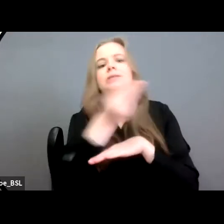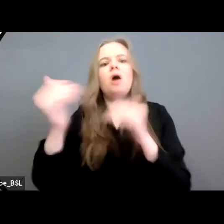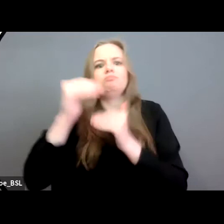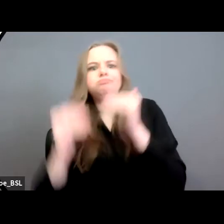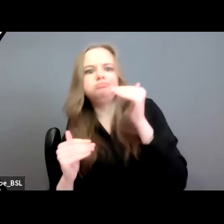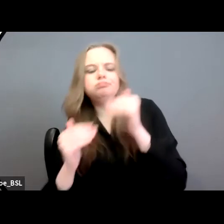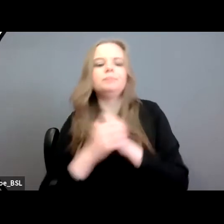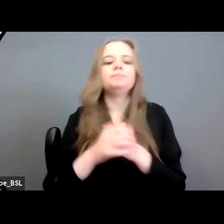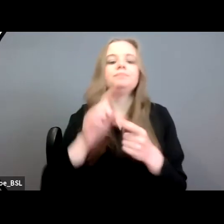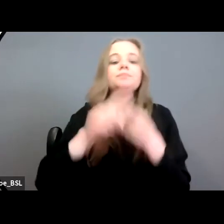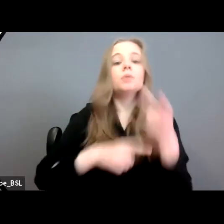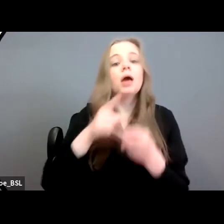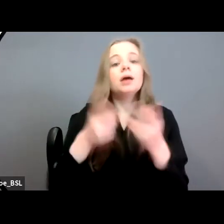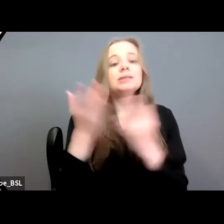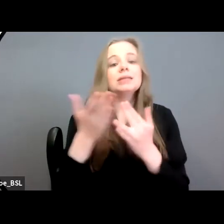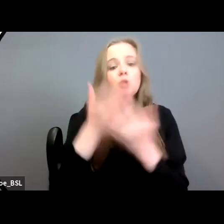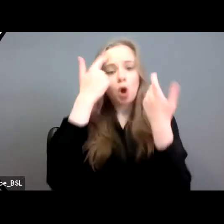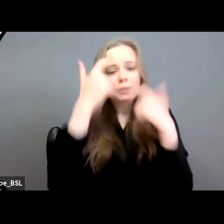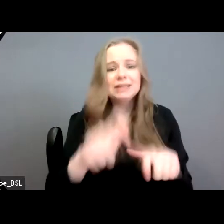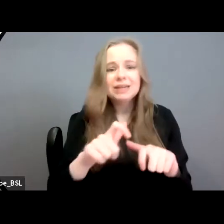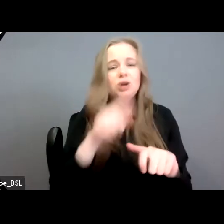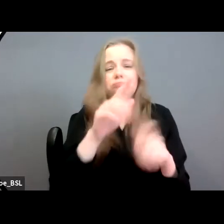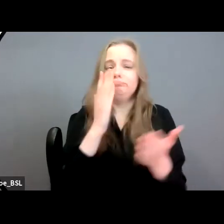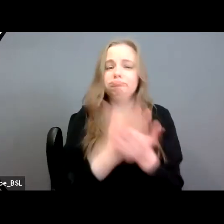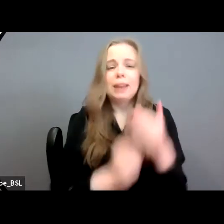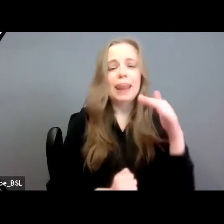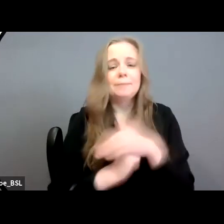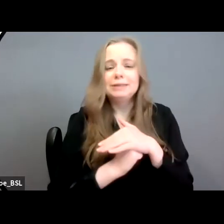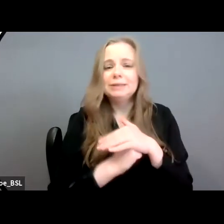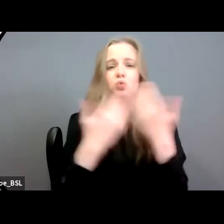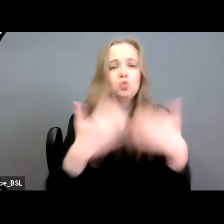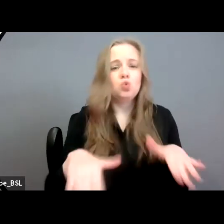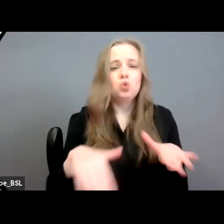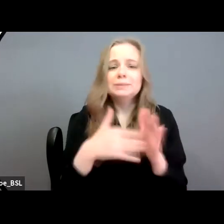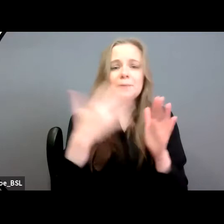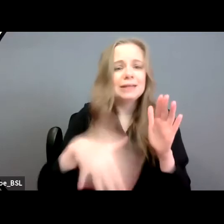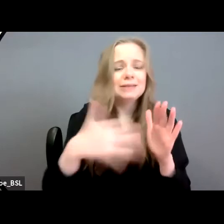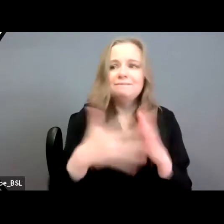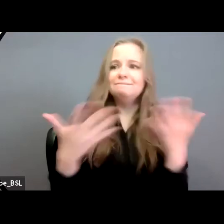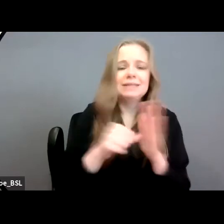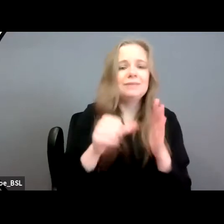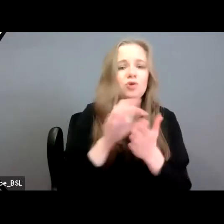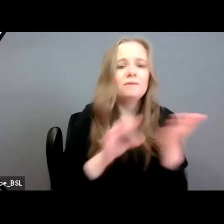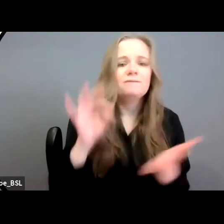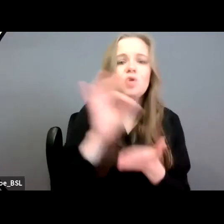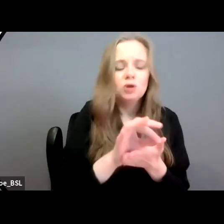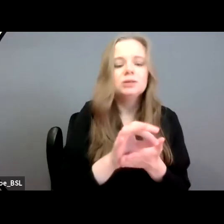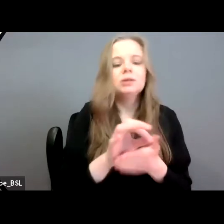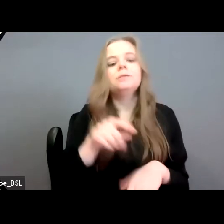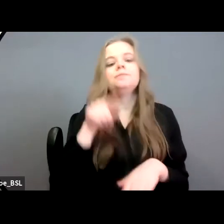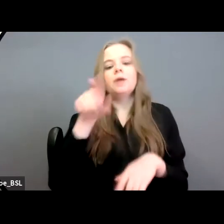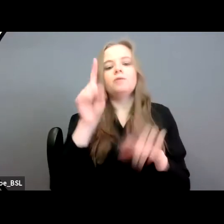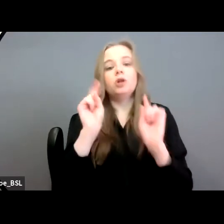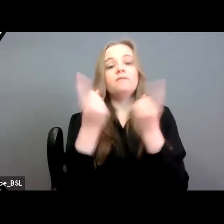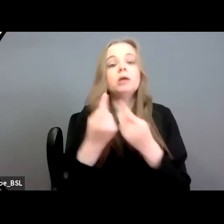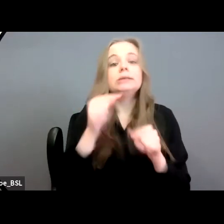Accessible accommodation options are very often limited and expensive, with challenges across both the university markets